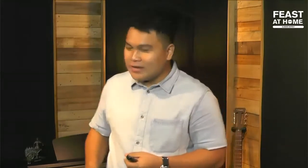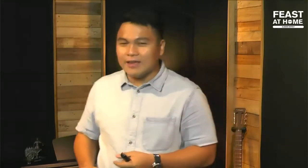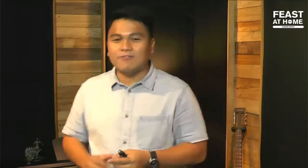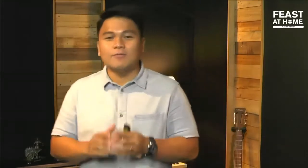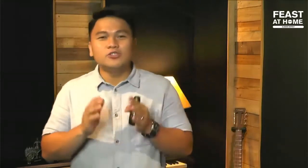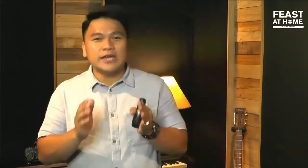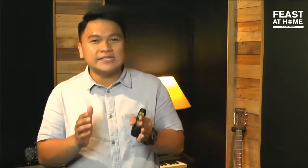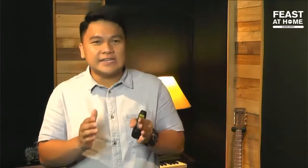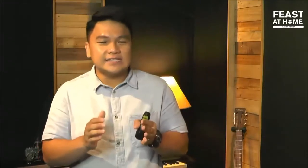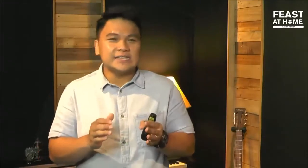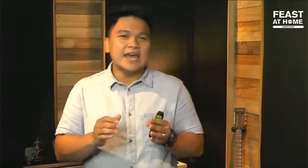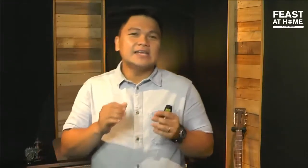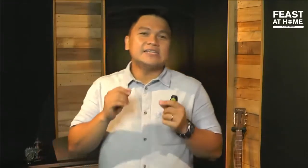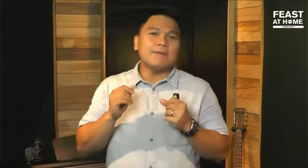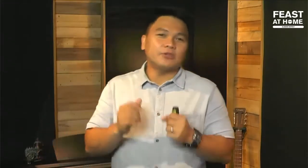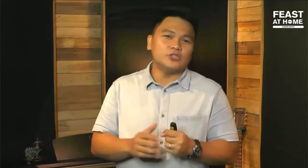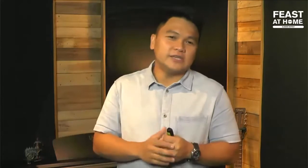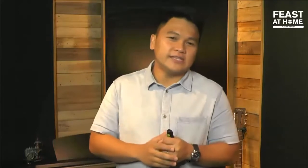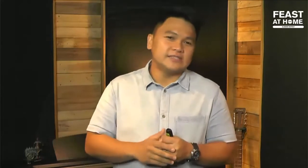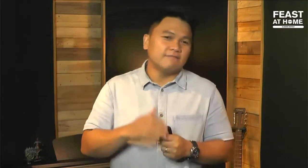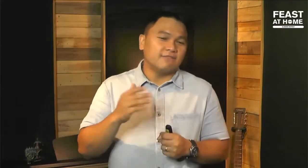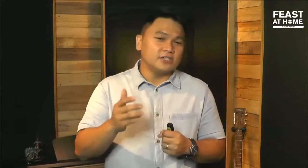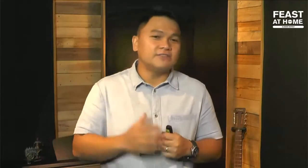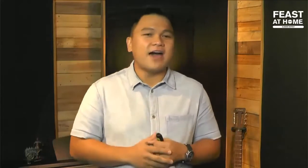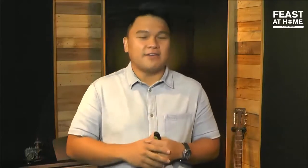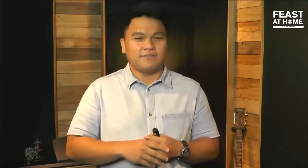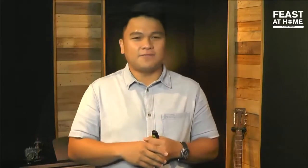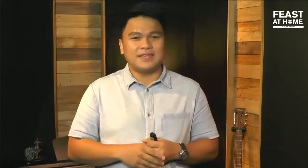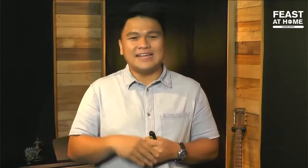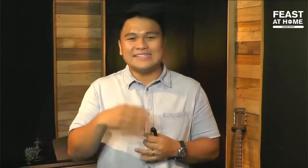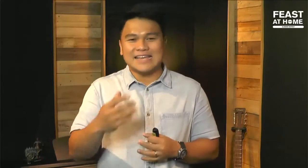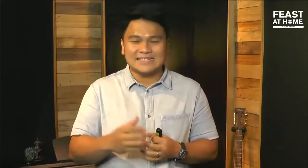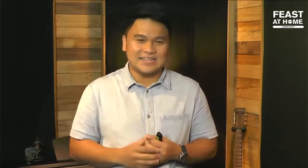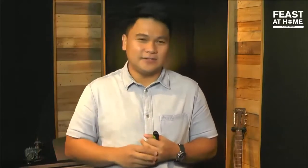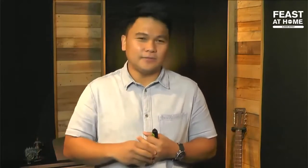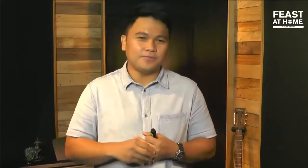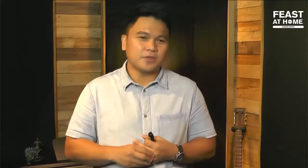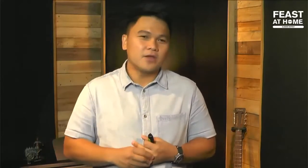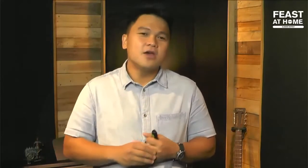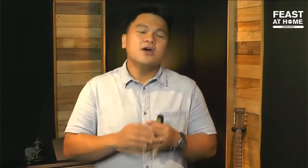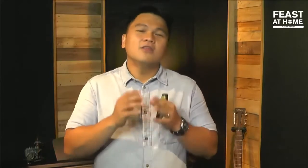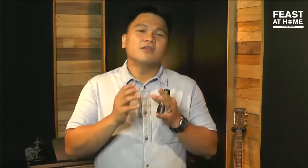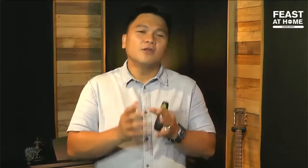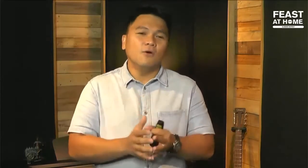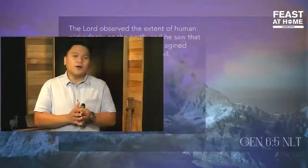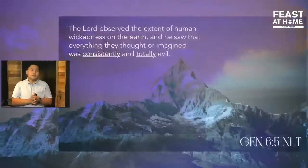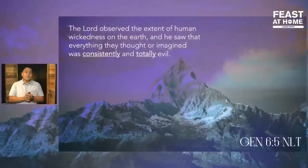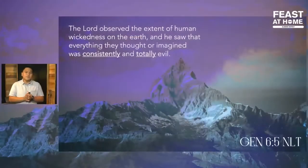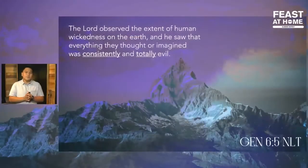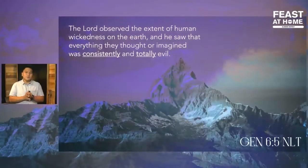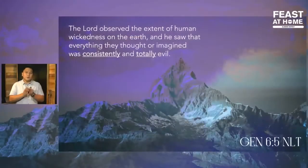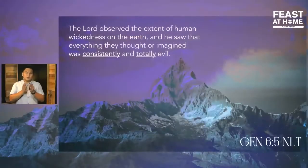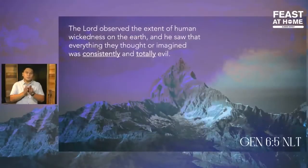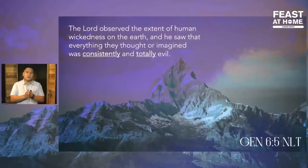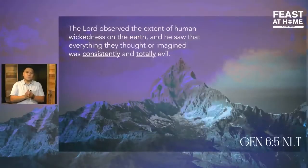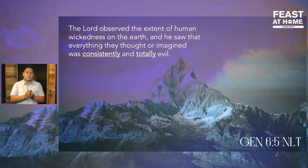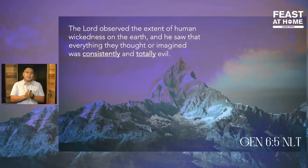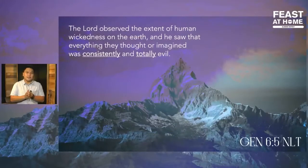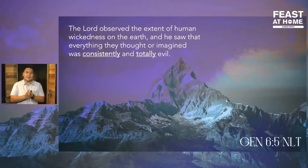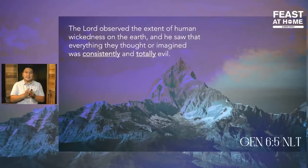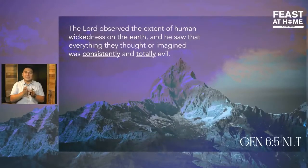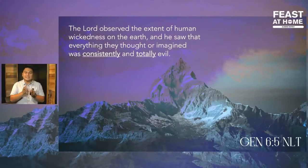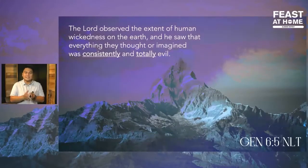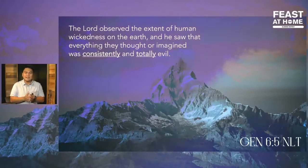be reading from Genesis chapter 6 verse 5. It says here, The Lord